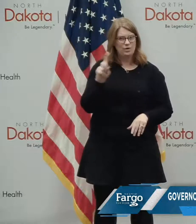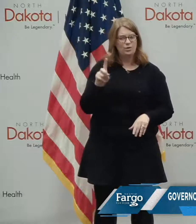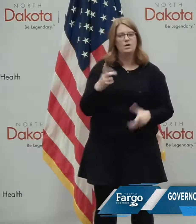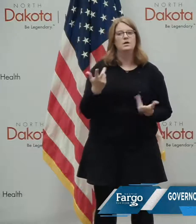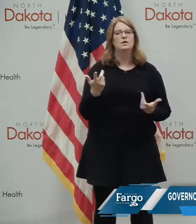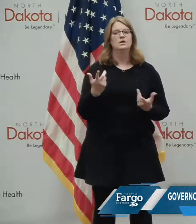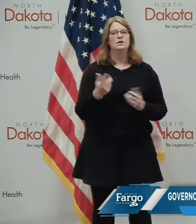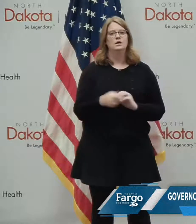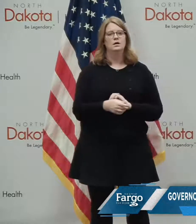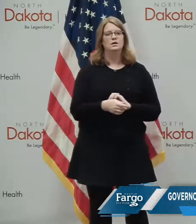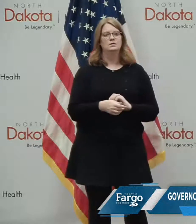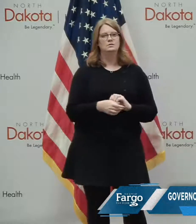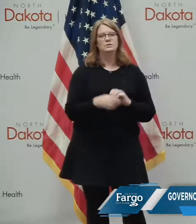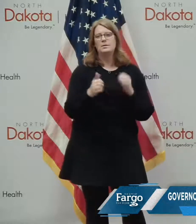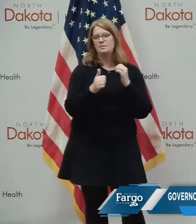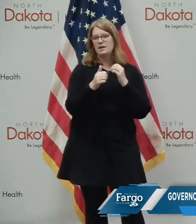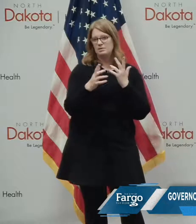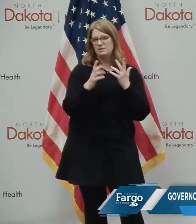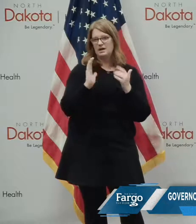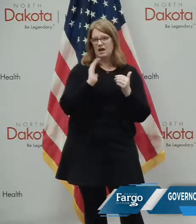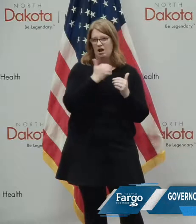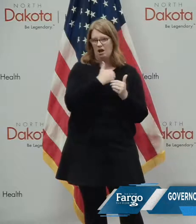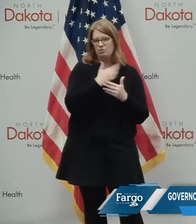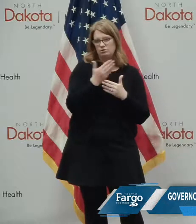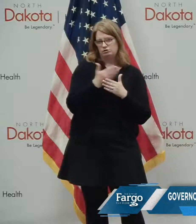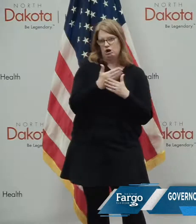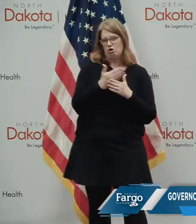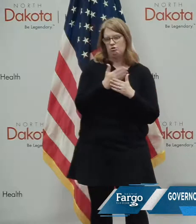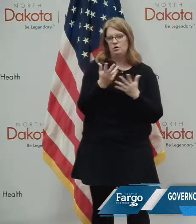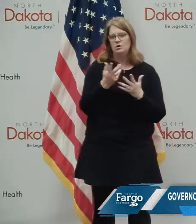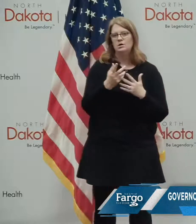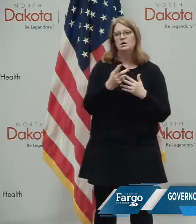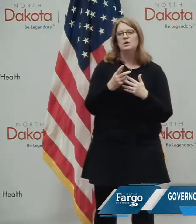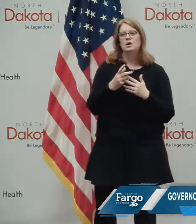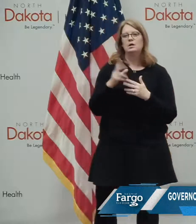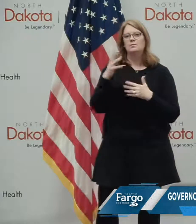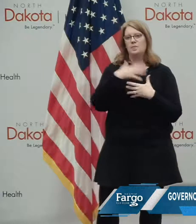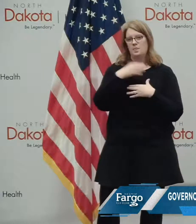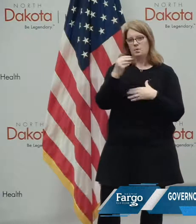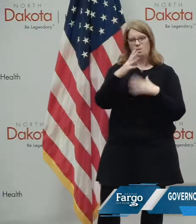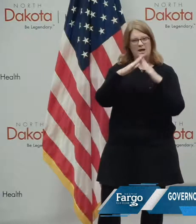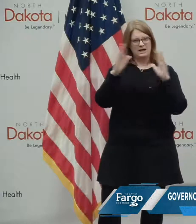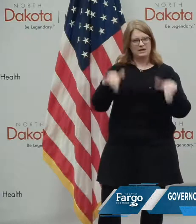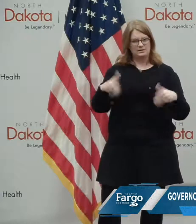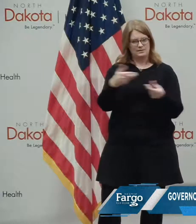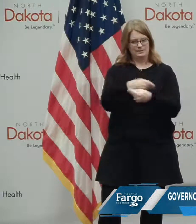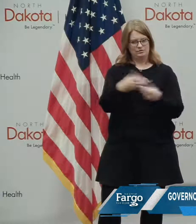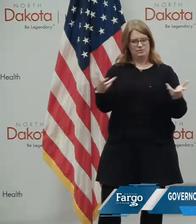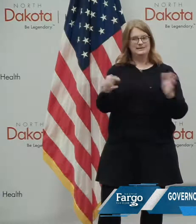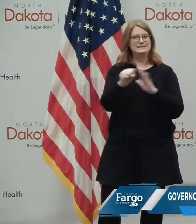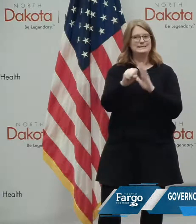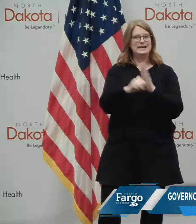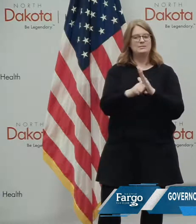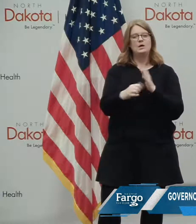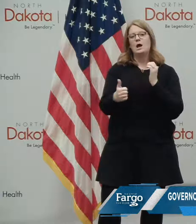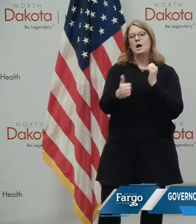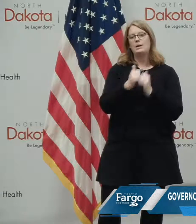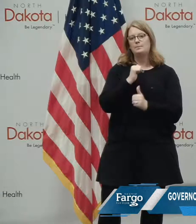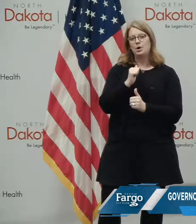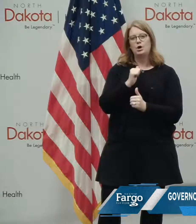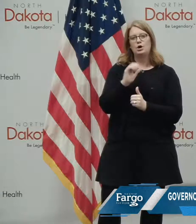that would be our per capita share. The White House announced on Monday that they're distributing these to the states on a per capita